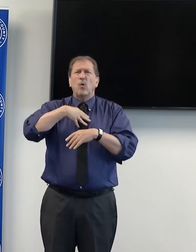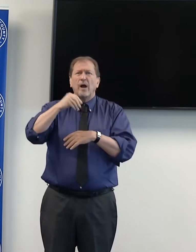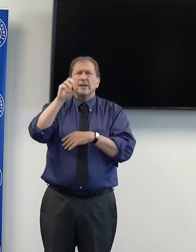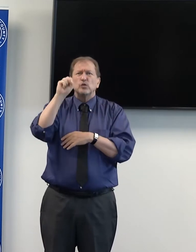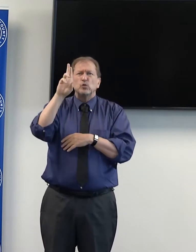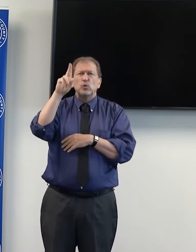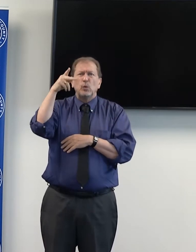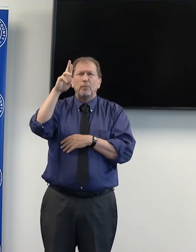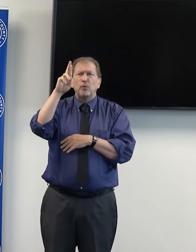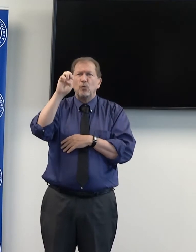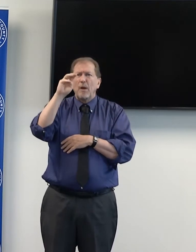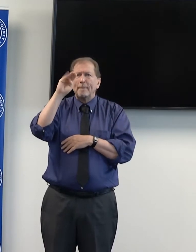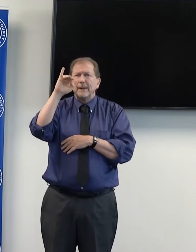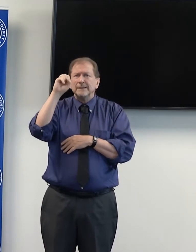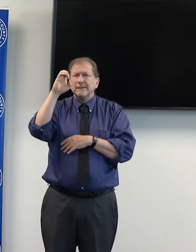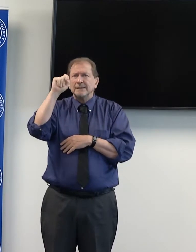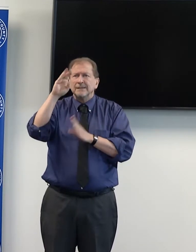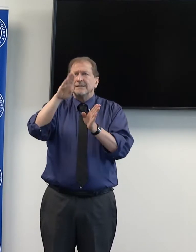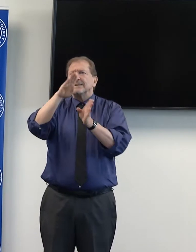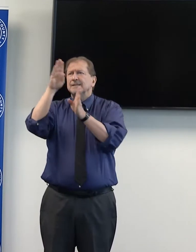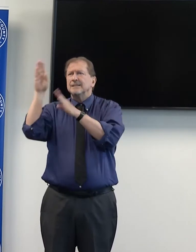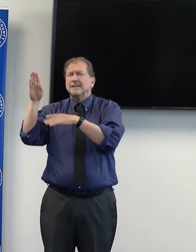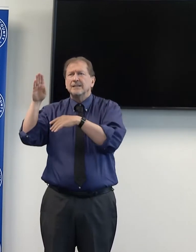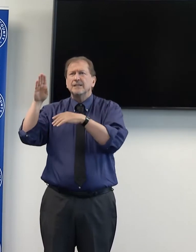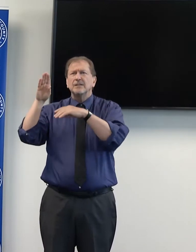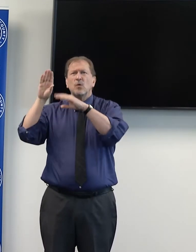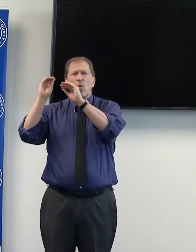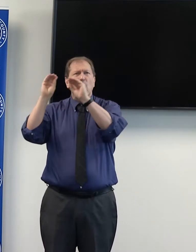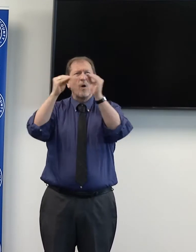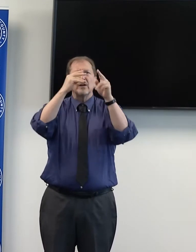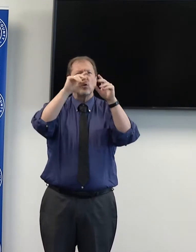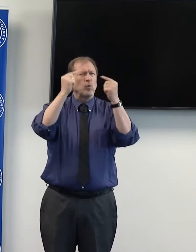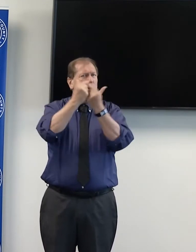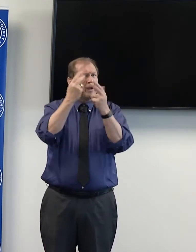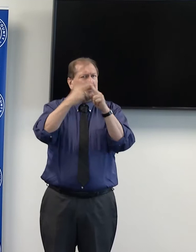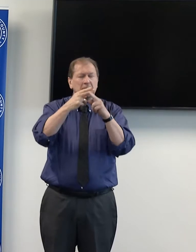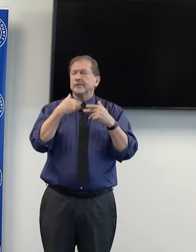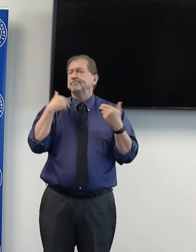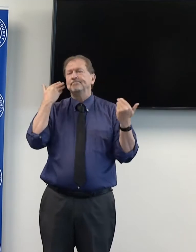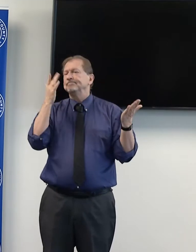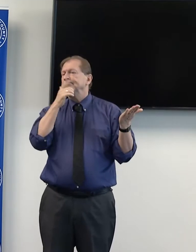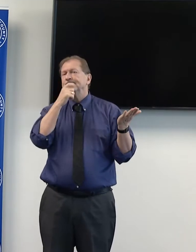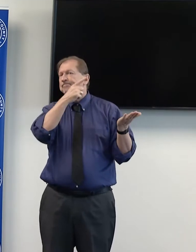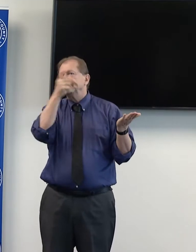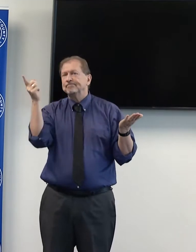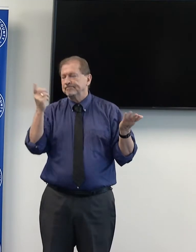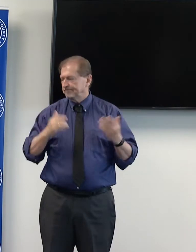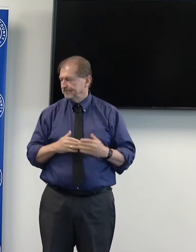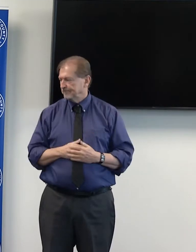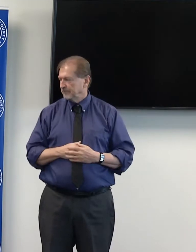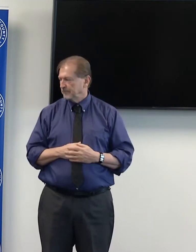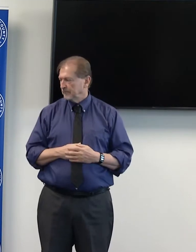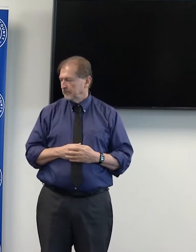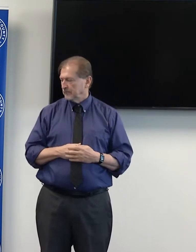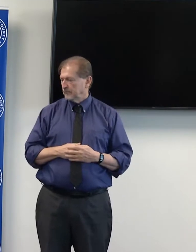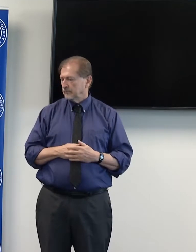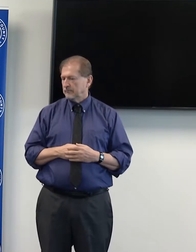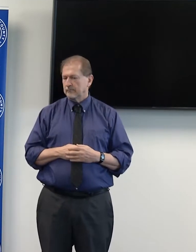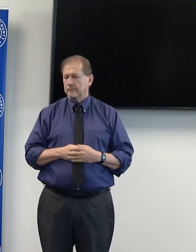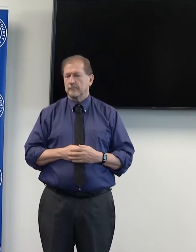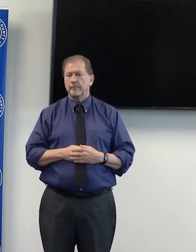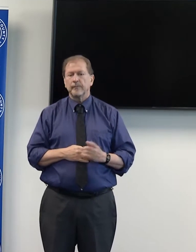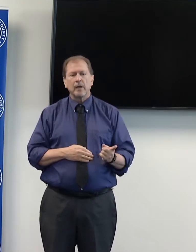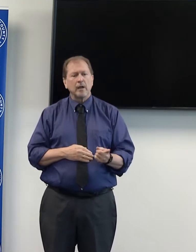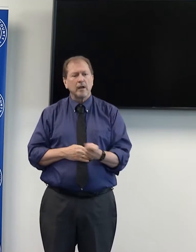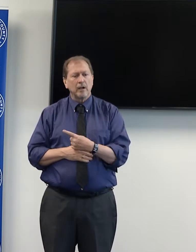No idea whatsoever. All right, are there other? Preckwinkle, can you talk about what your thoughts are on the police response? Was it correct? Was it adequate? Was it